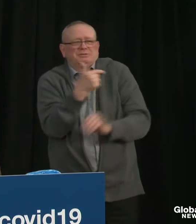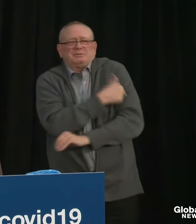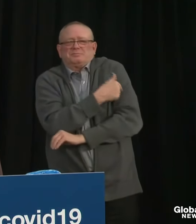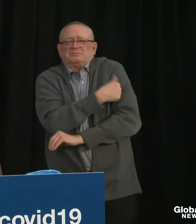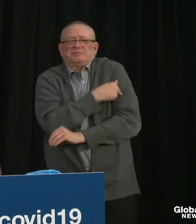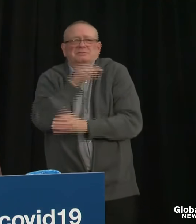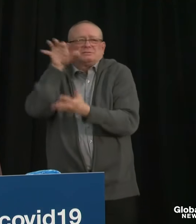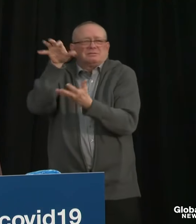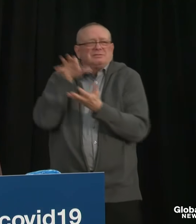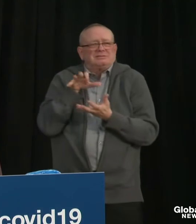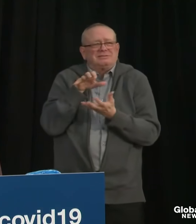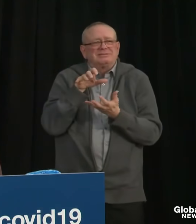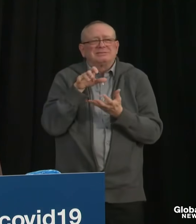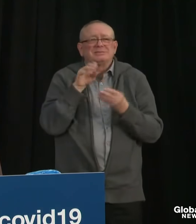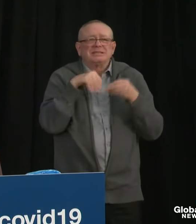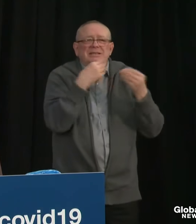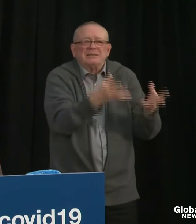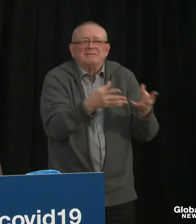those other